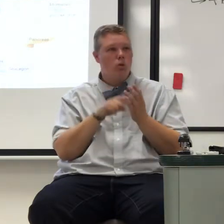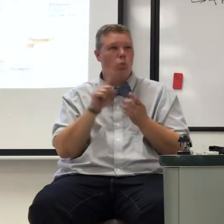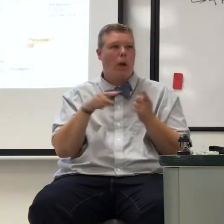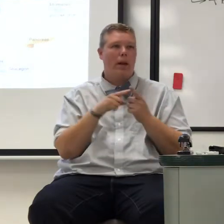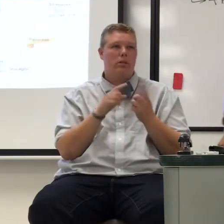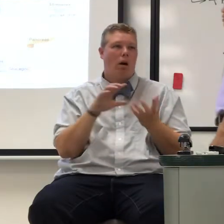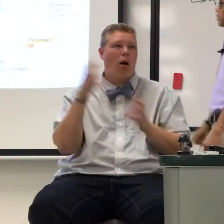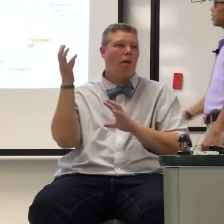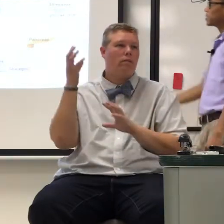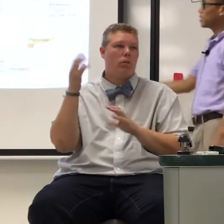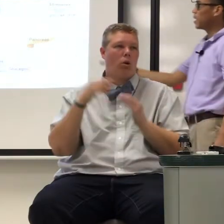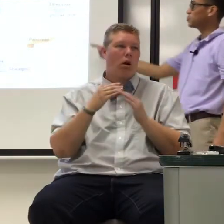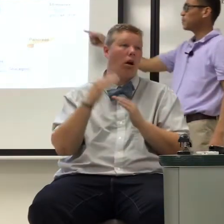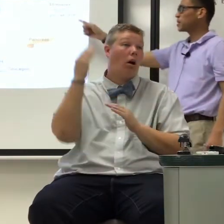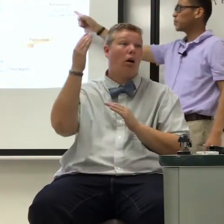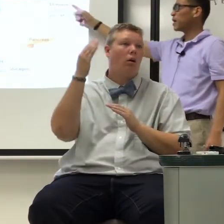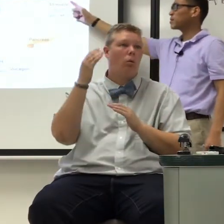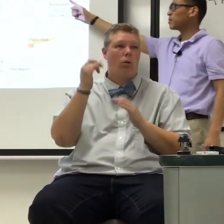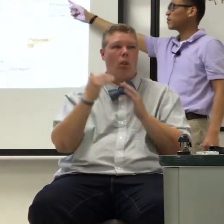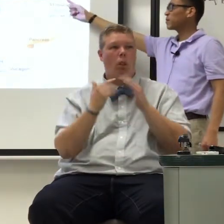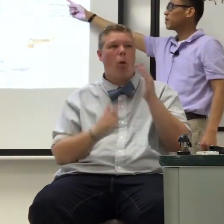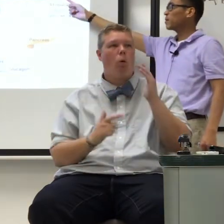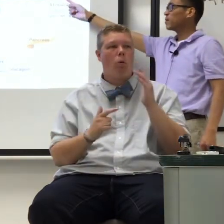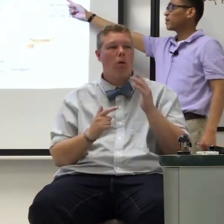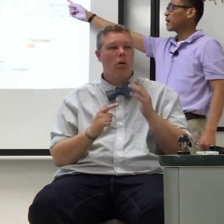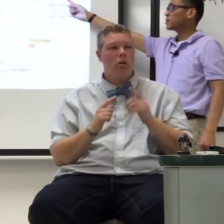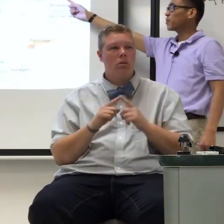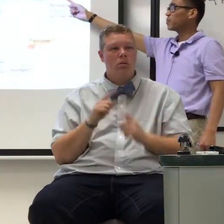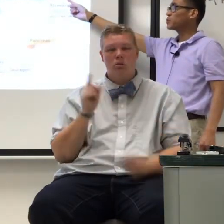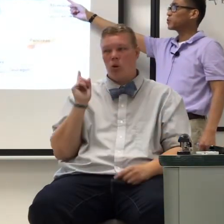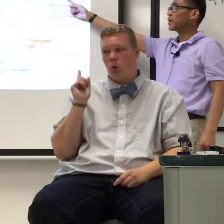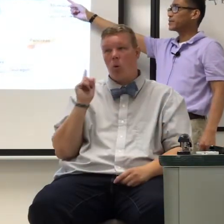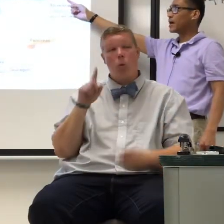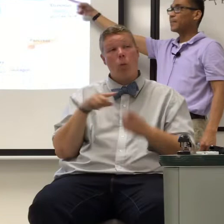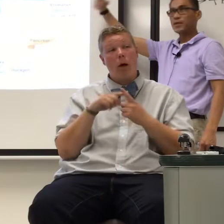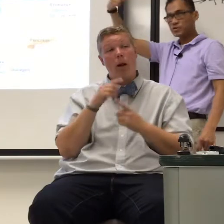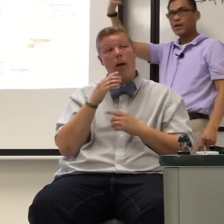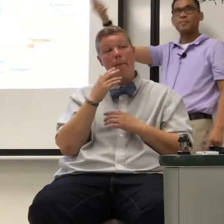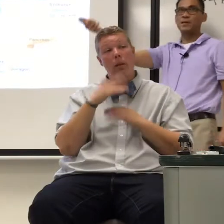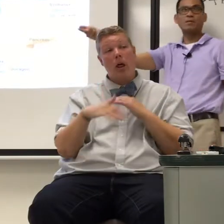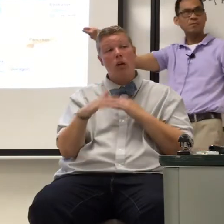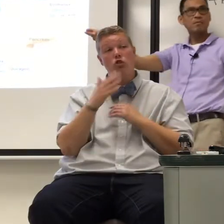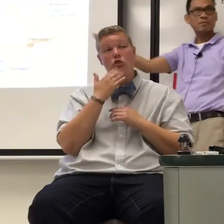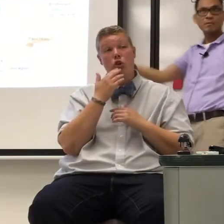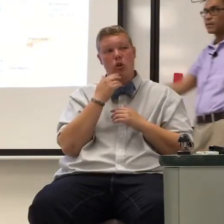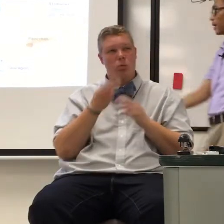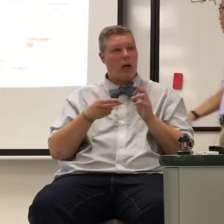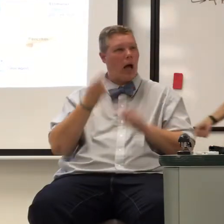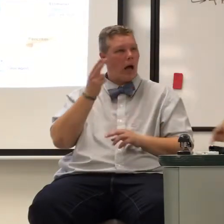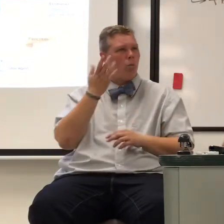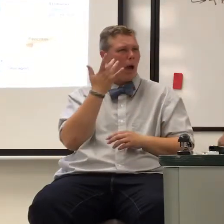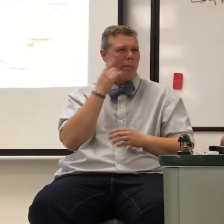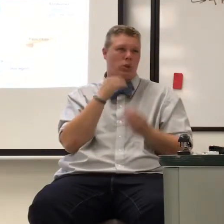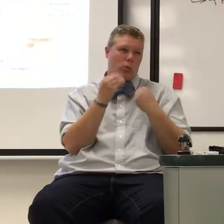Fasting blood glucose should be less than 100 mg per deciliter. Okay, so when blood sugar gets high, because you ate a meal,